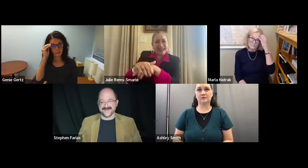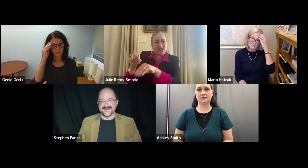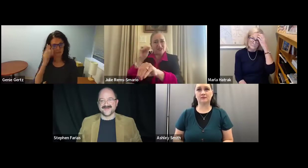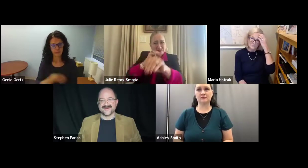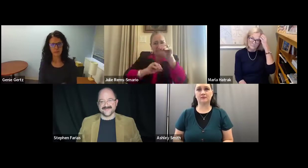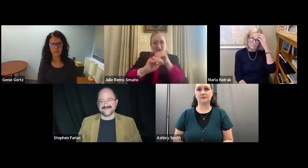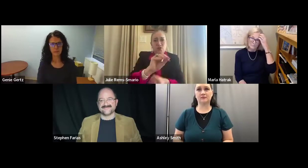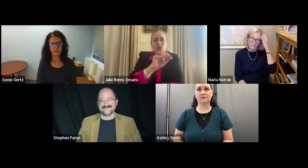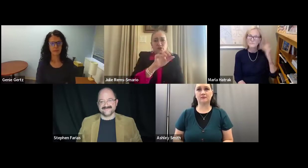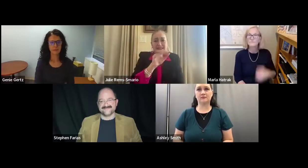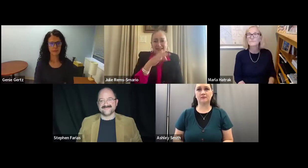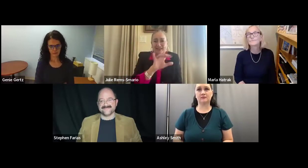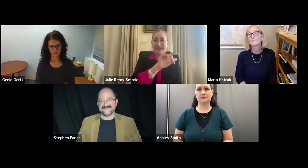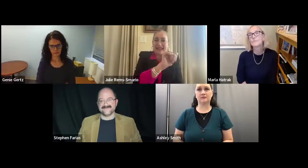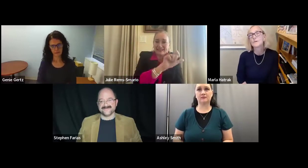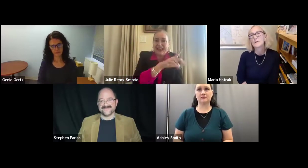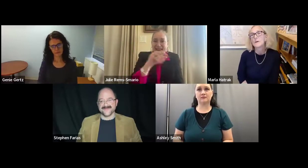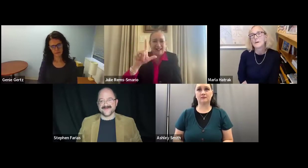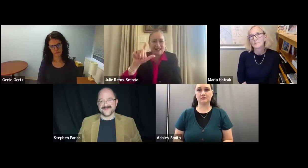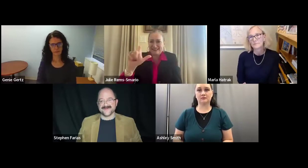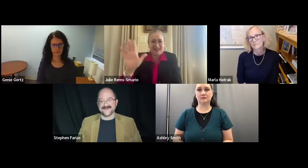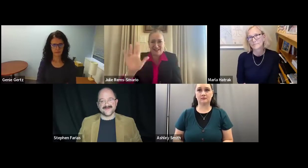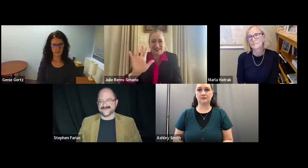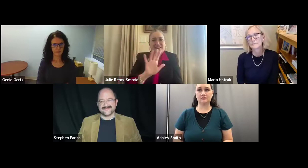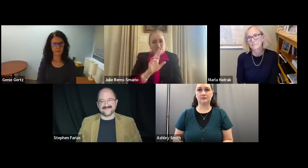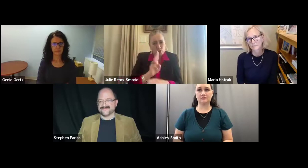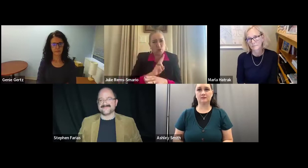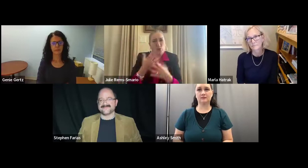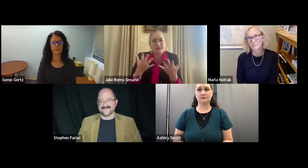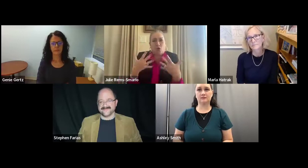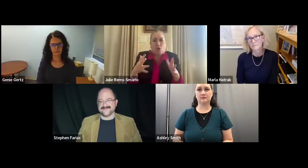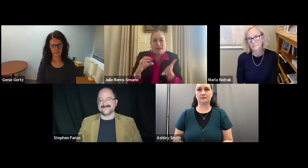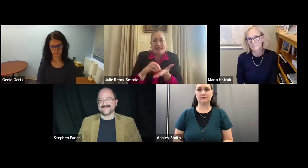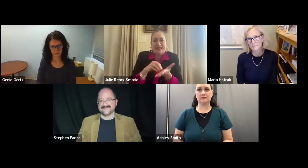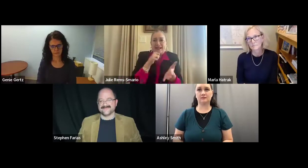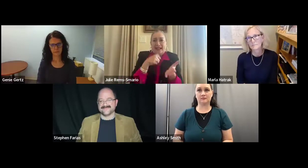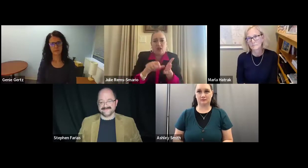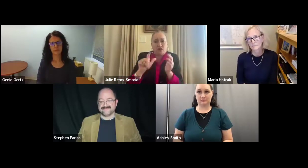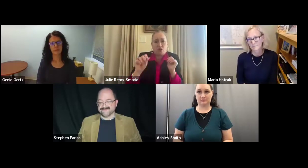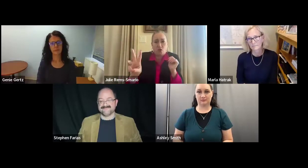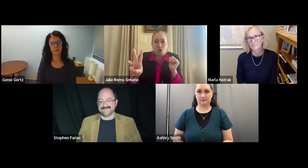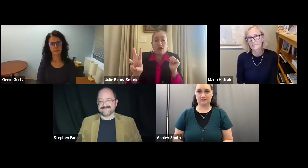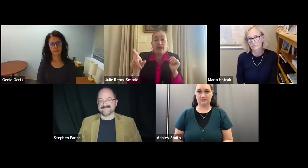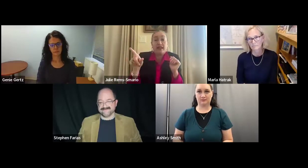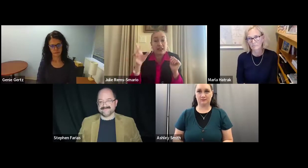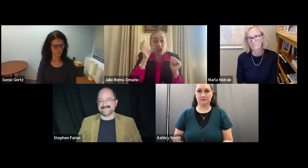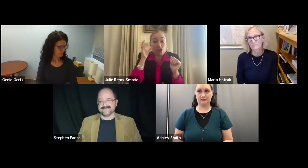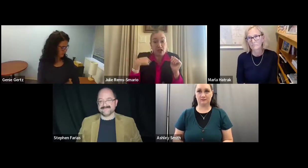have the law in place for Lead K. What we're looking at is having and removal of the language of LSL, which again is